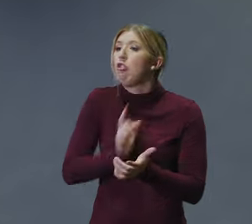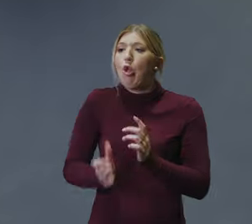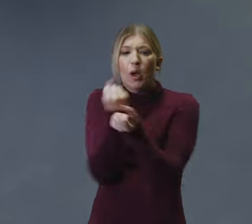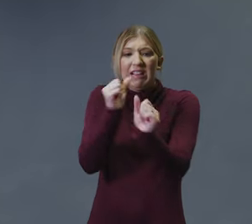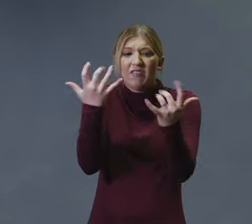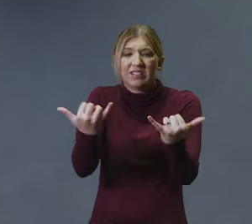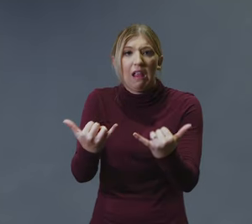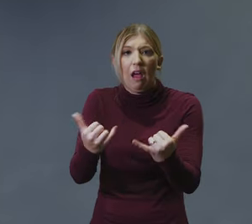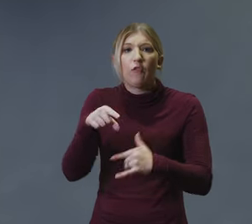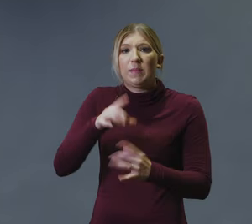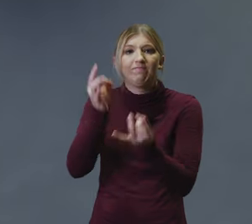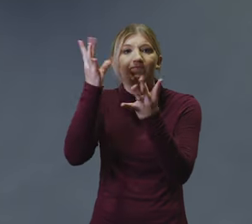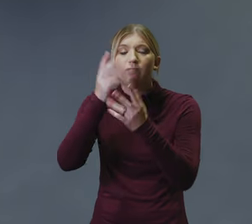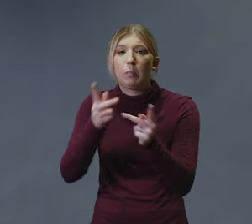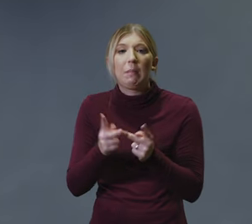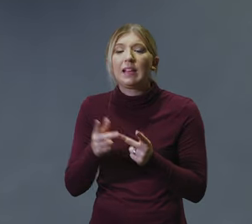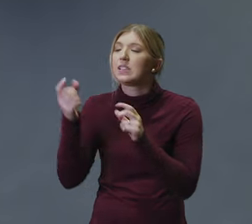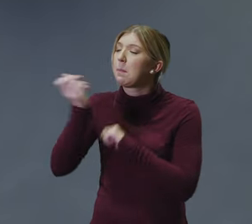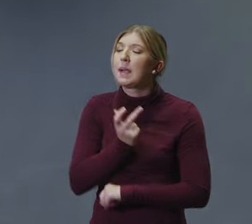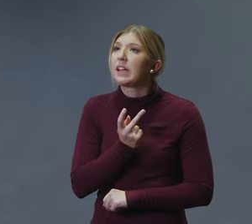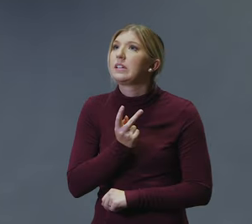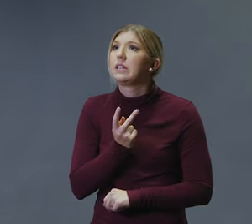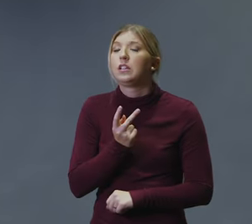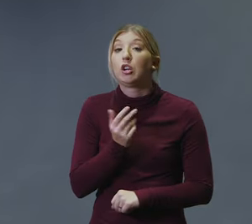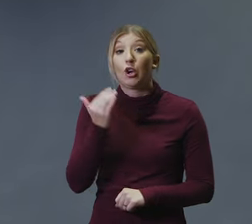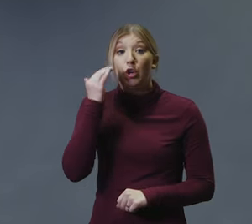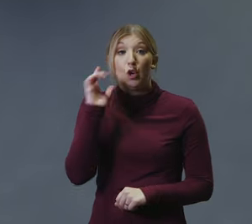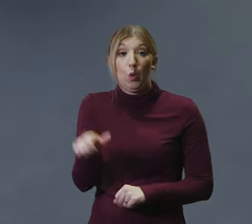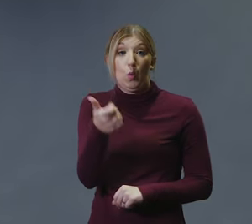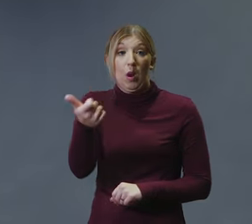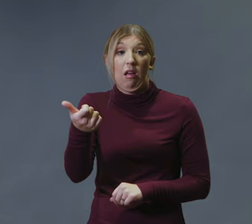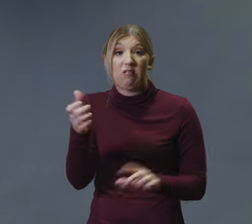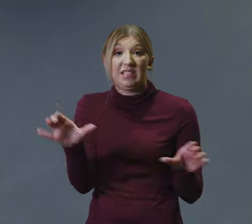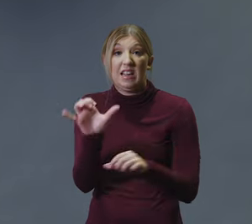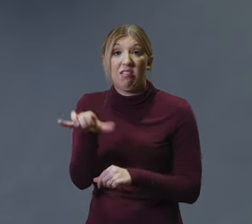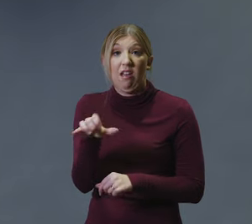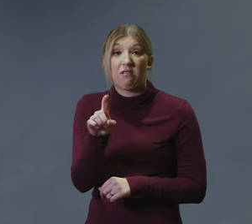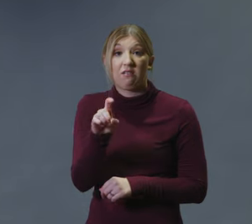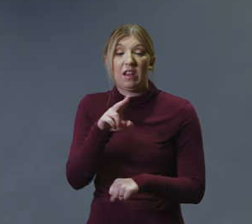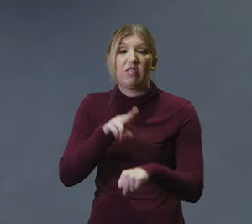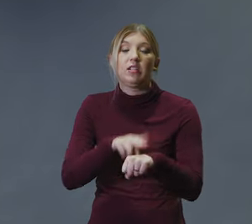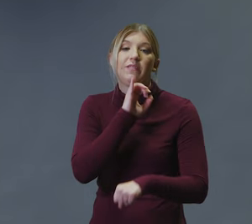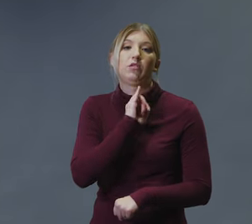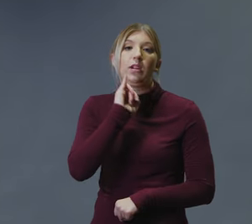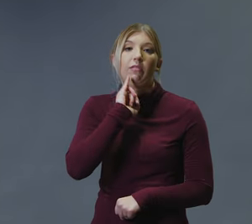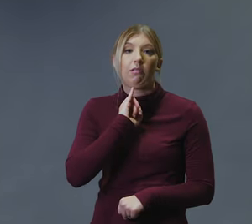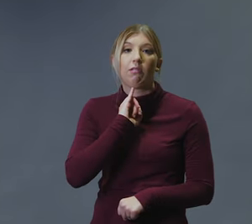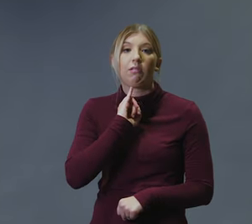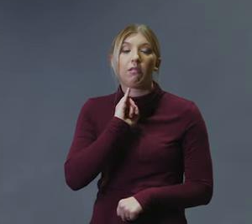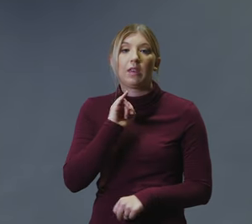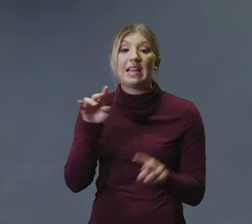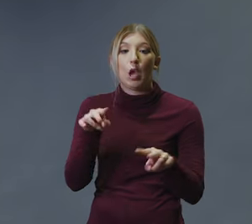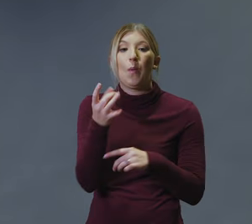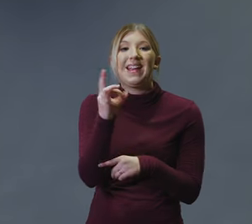this wretched place, right? You want to know who else operated like that? The nation of Israel. Look with me at